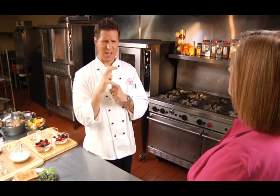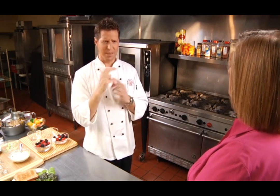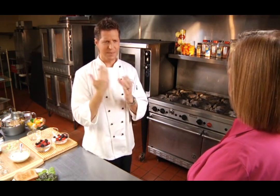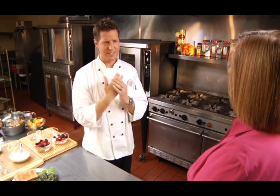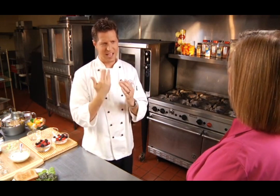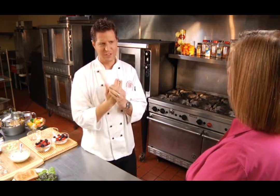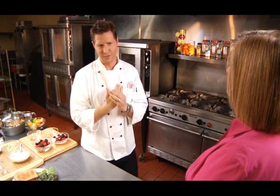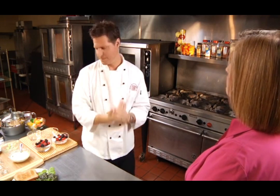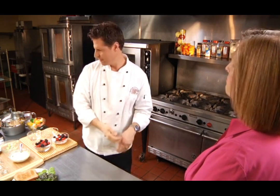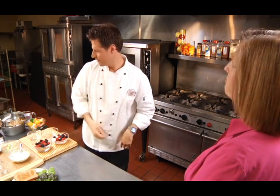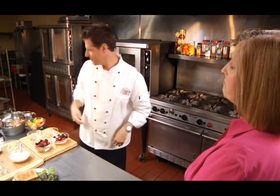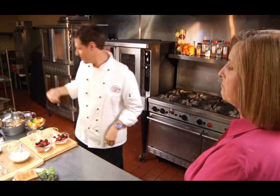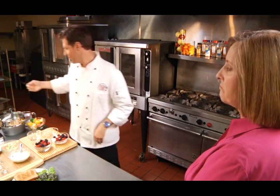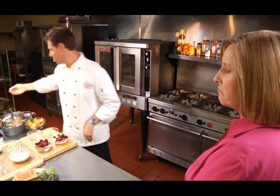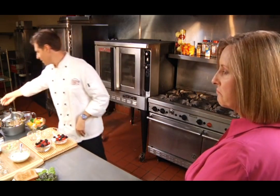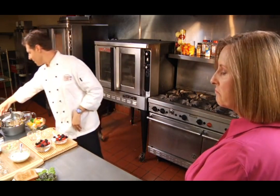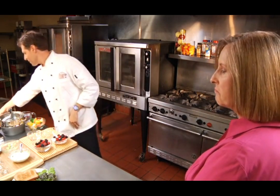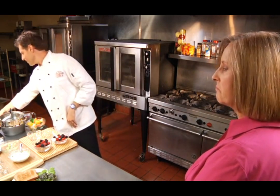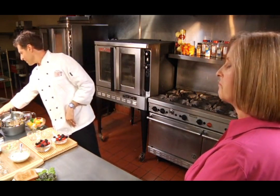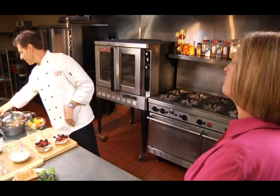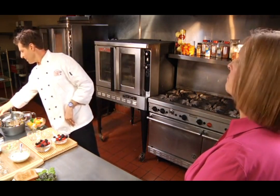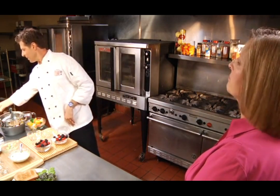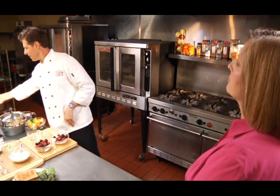It makes a terrific sandwich.